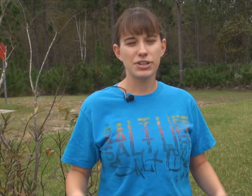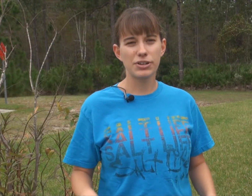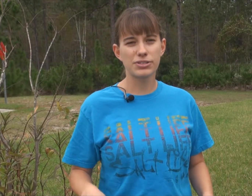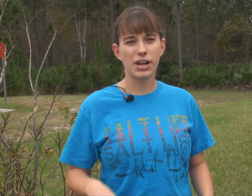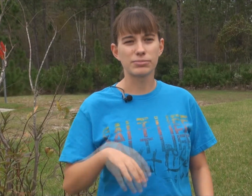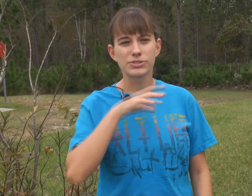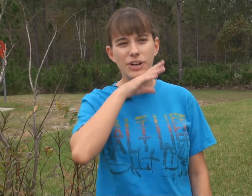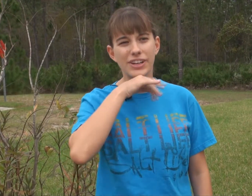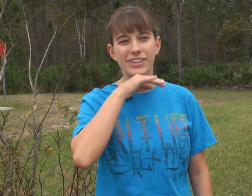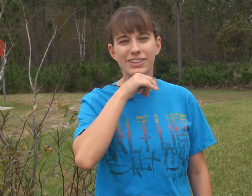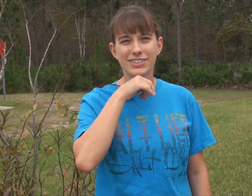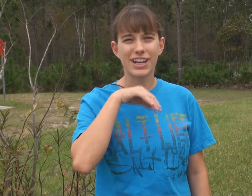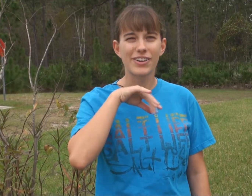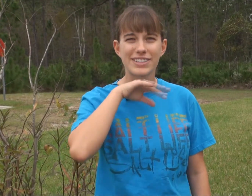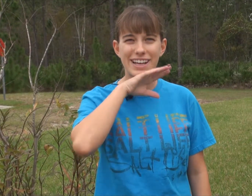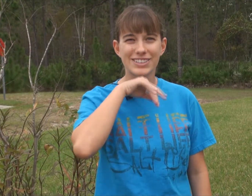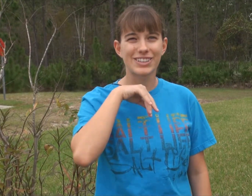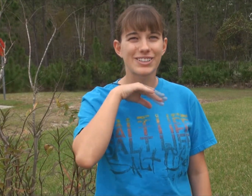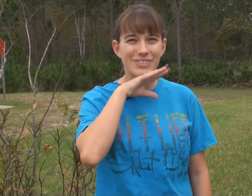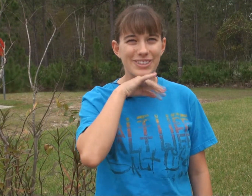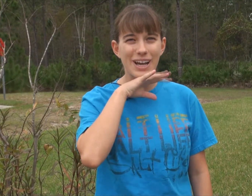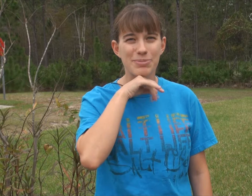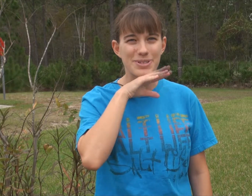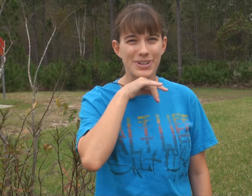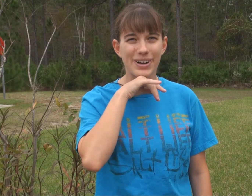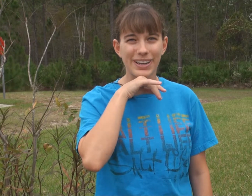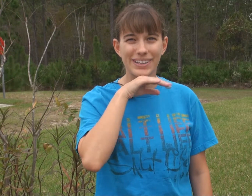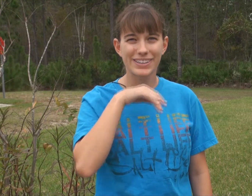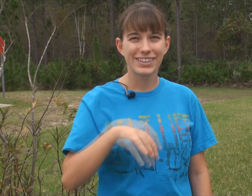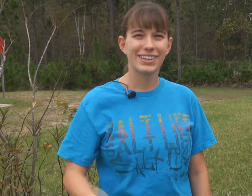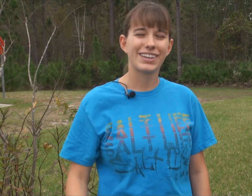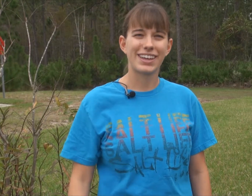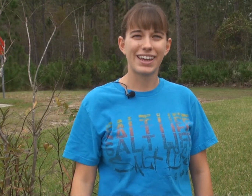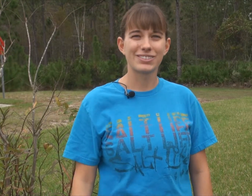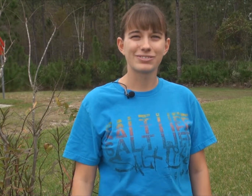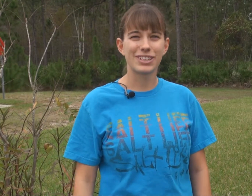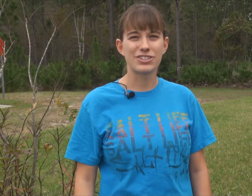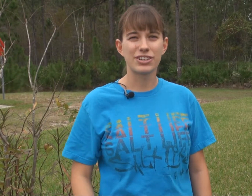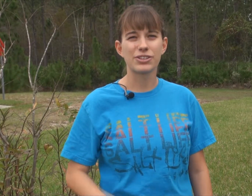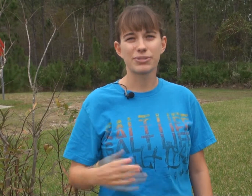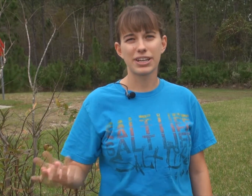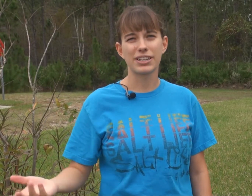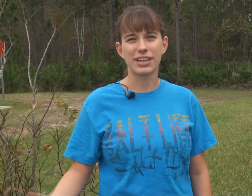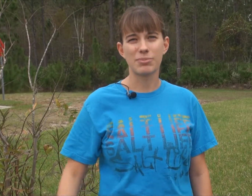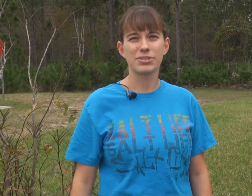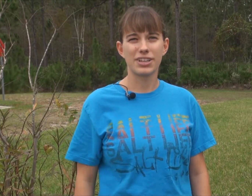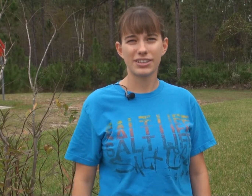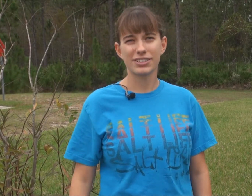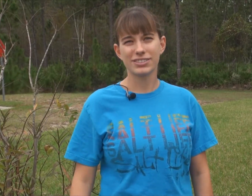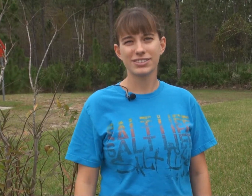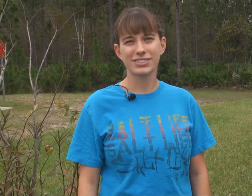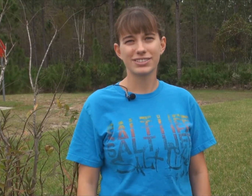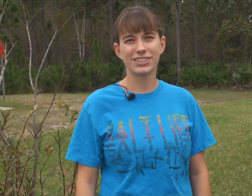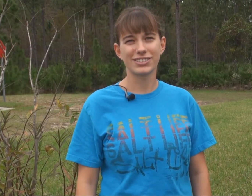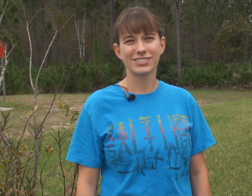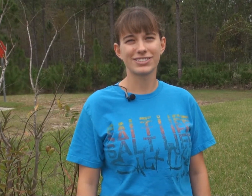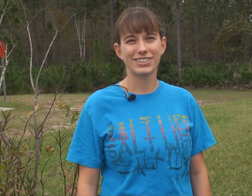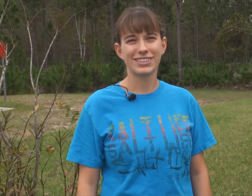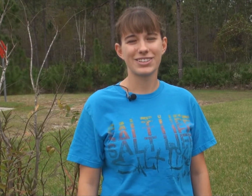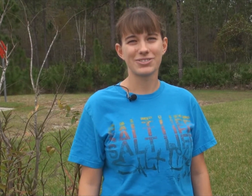I'm dirty because I always ask her if her diaper is dirty, and then she knows we're getting a diaper change. So those